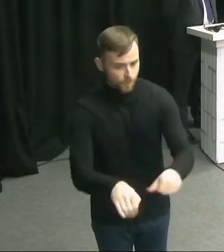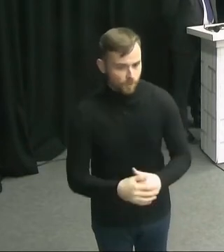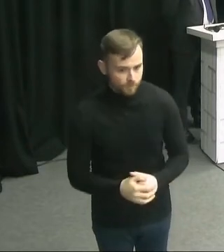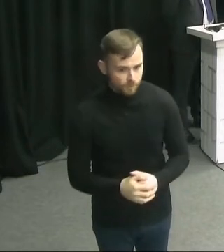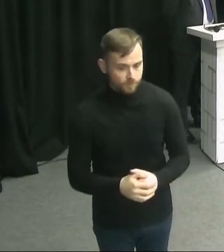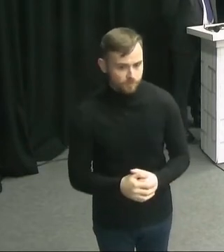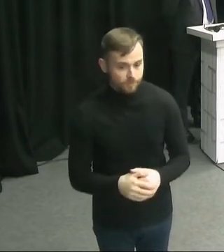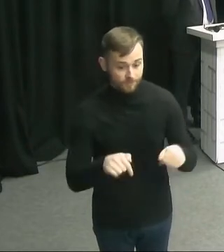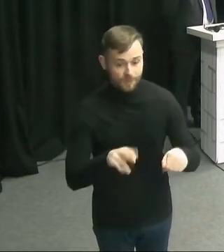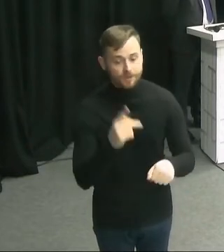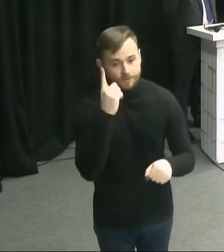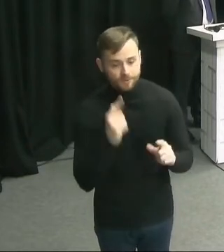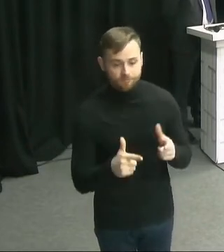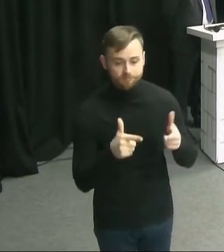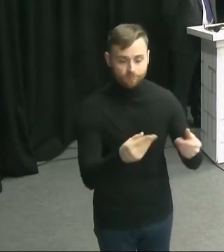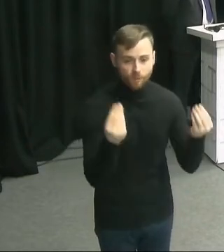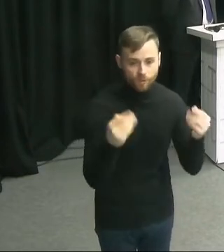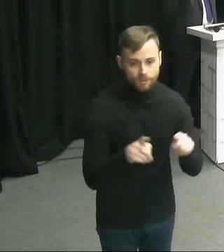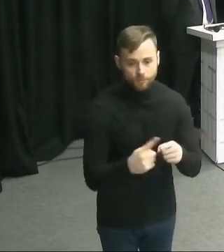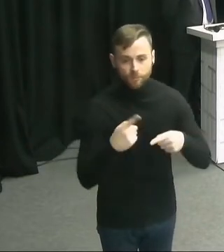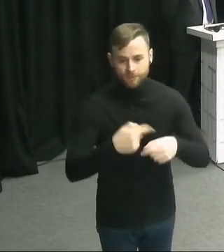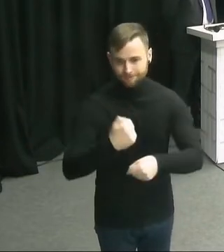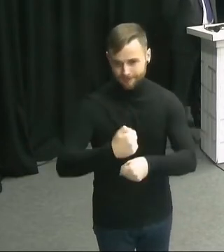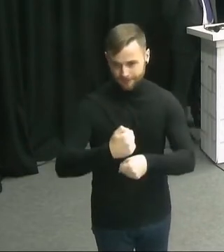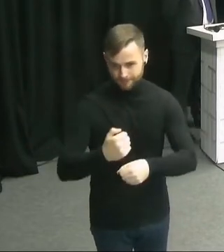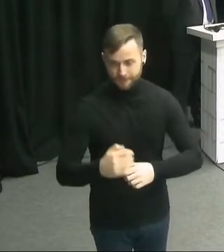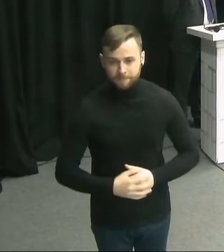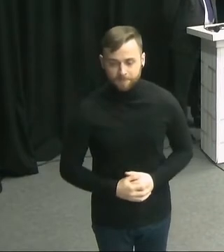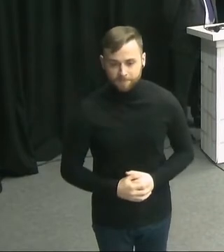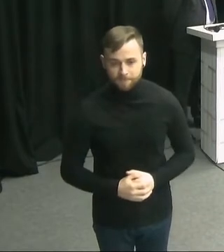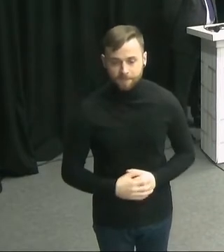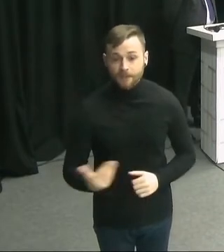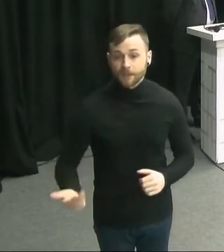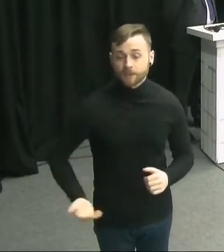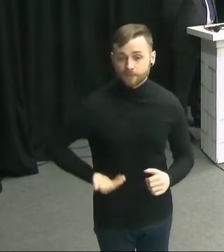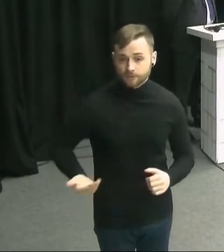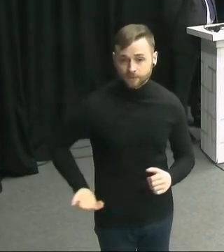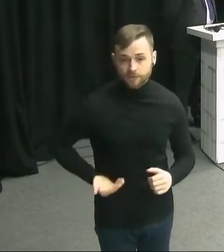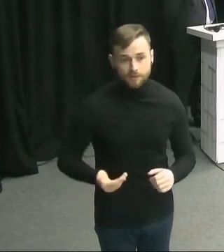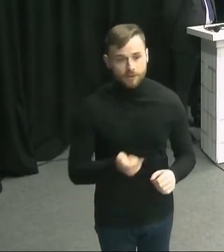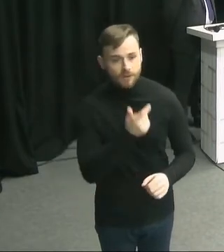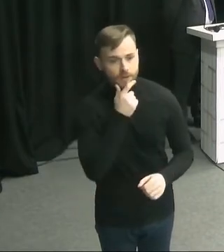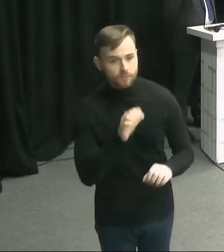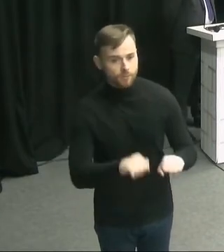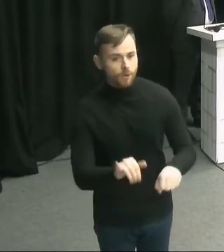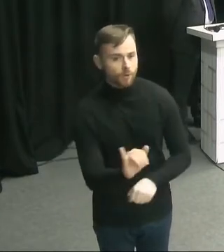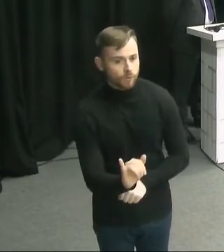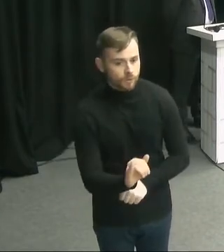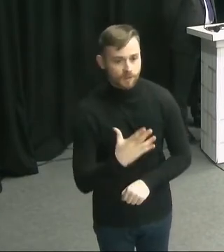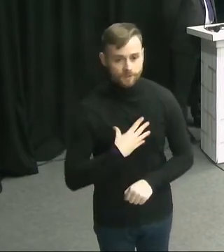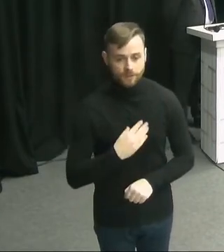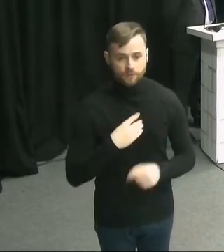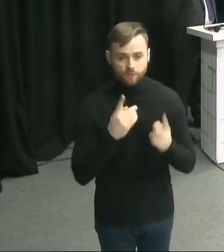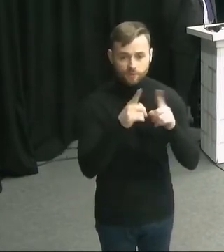a higher variety of members of our community who study in our university, who work in our university. The live broadcasting of